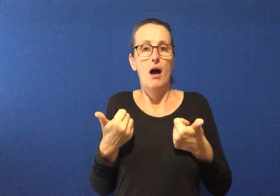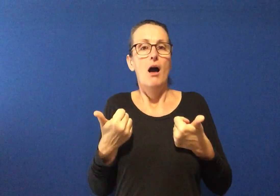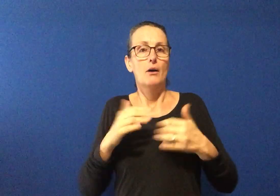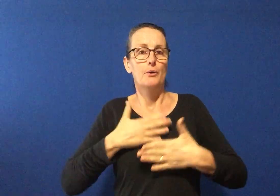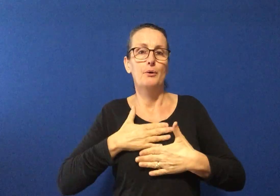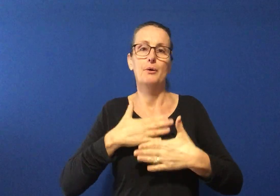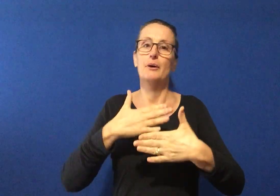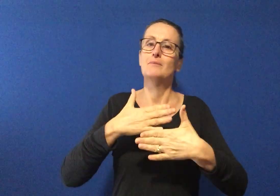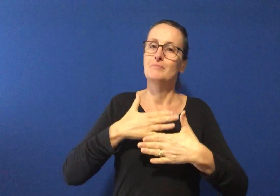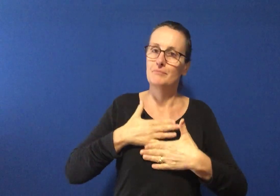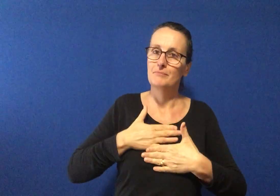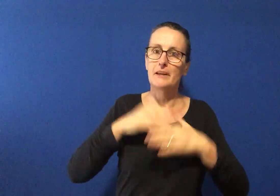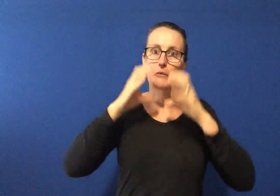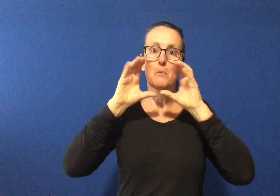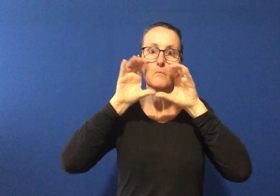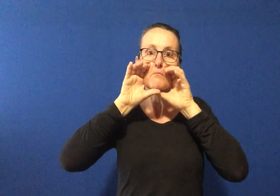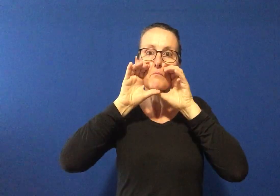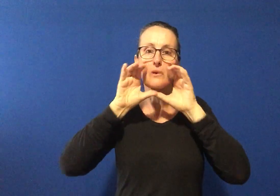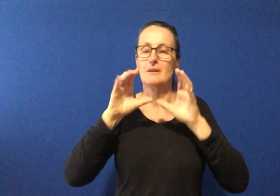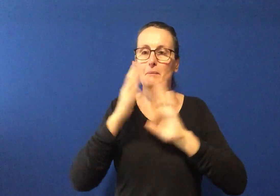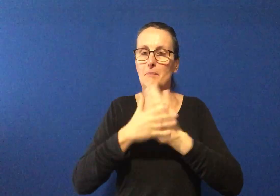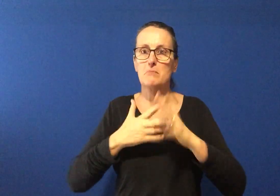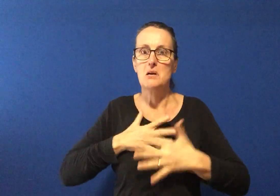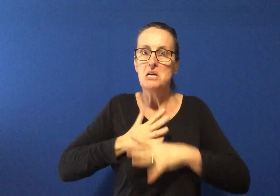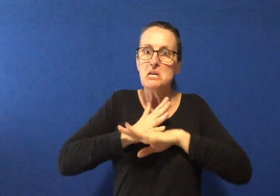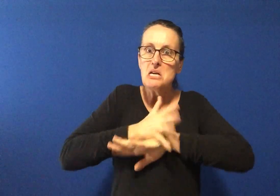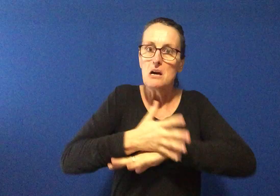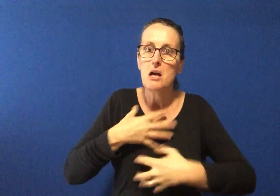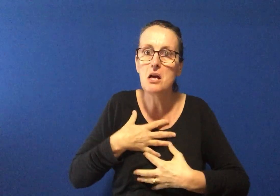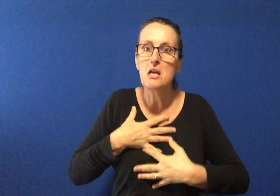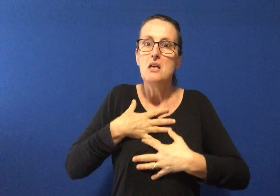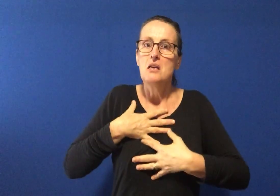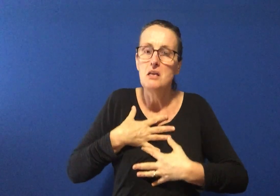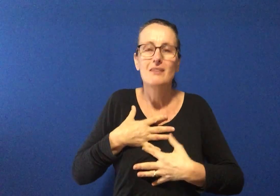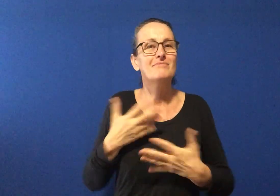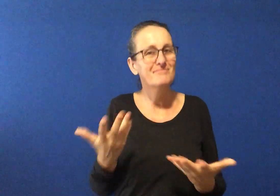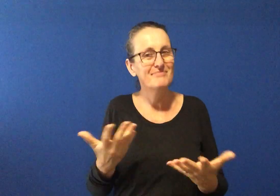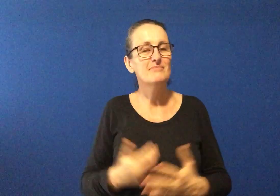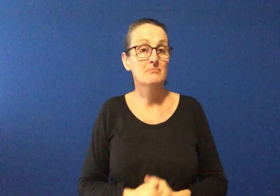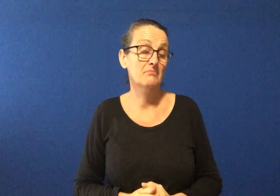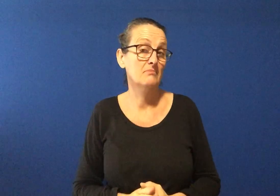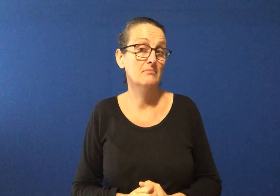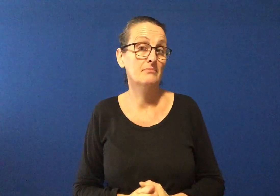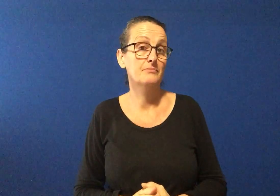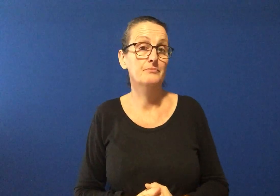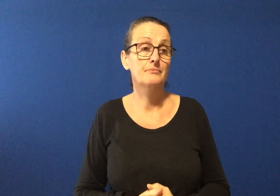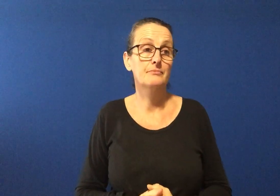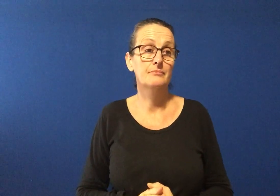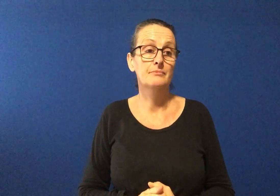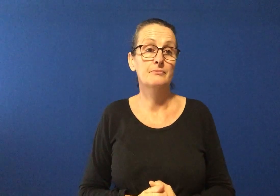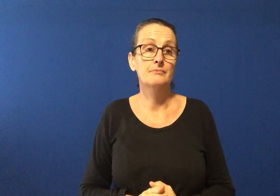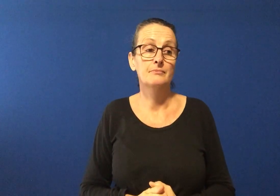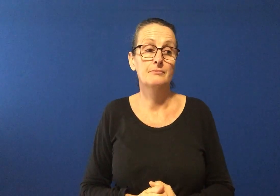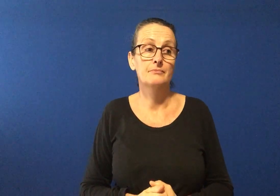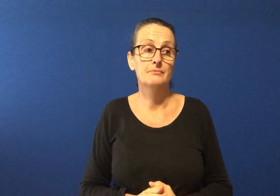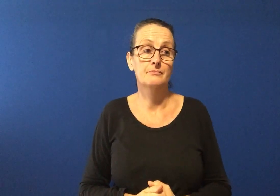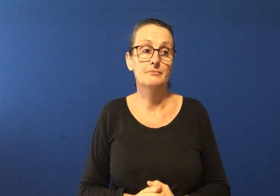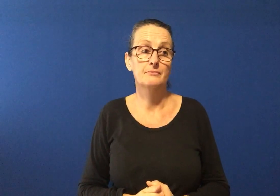it's easy to breathe and it's not hard work to breathe. And that would be the main thing. The main thing is that the forward propulsion of